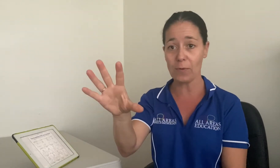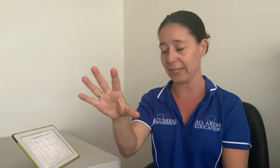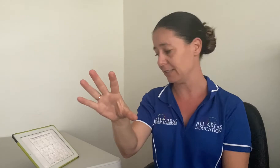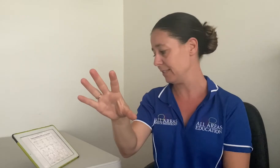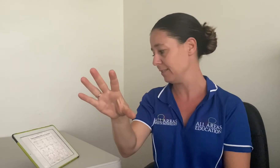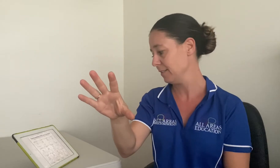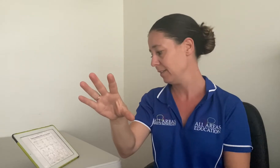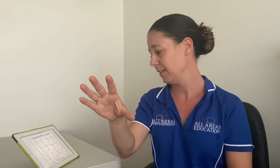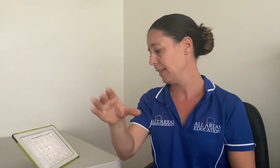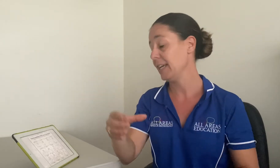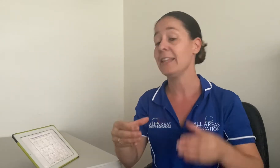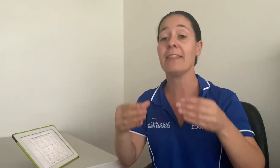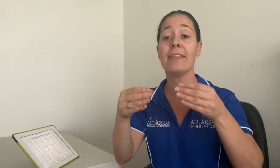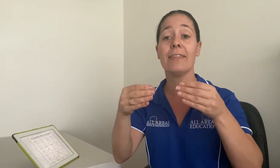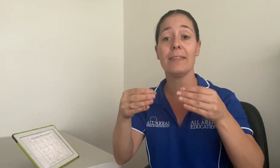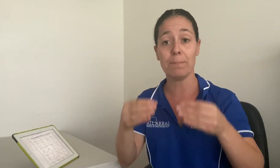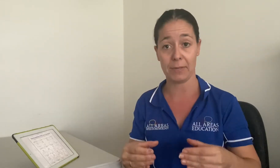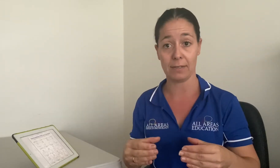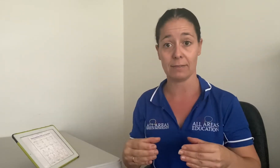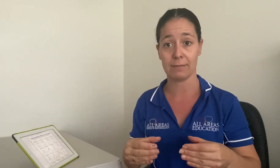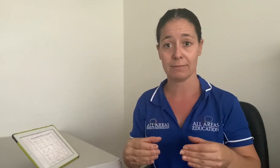it in the bin.